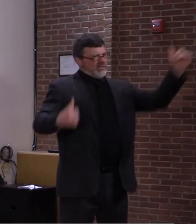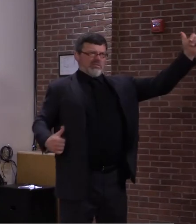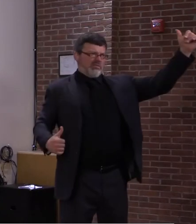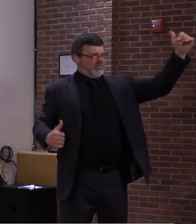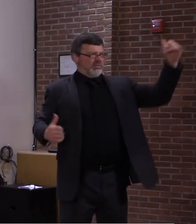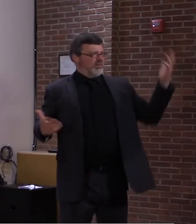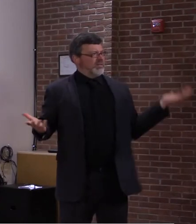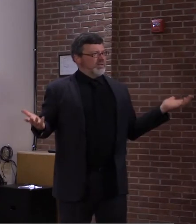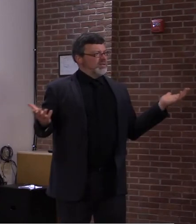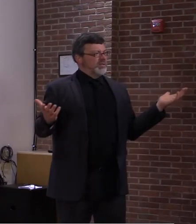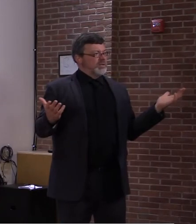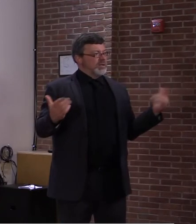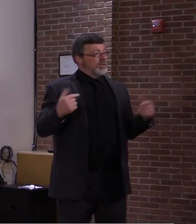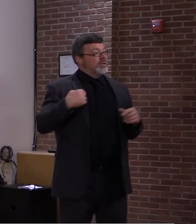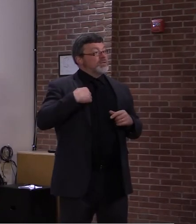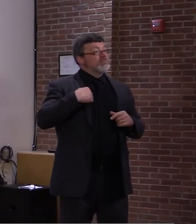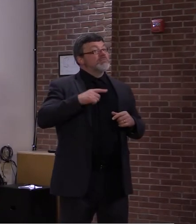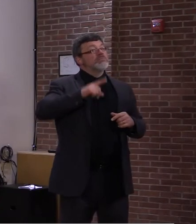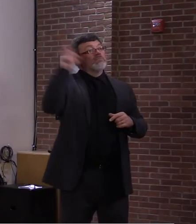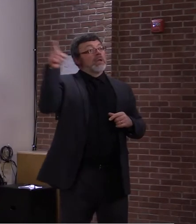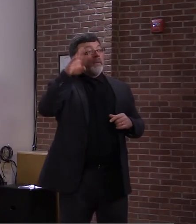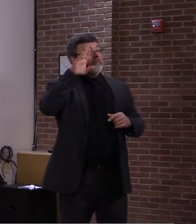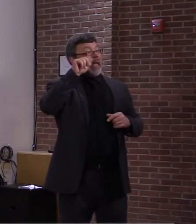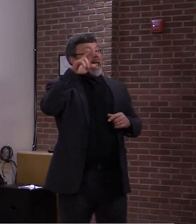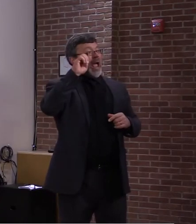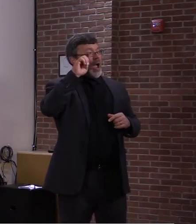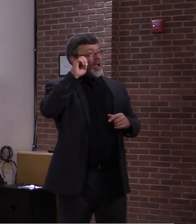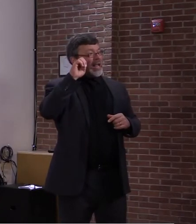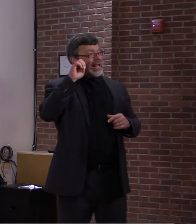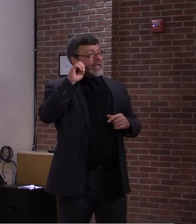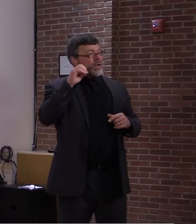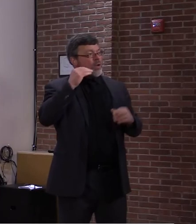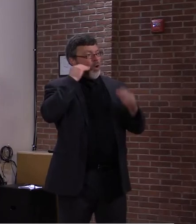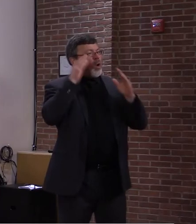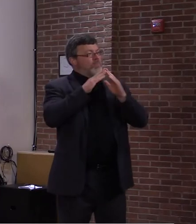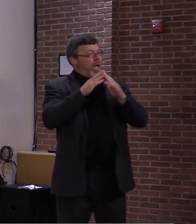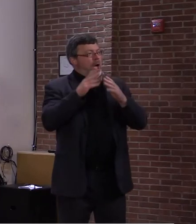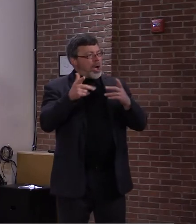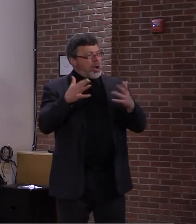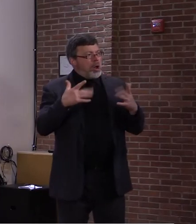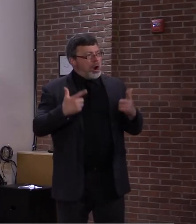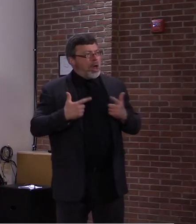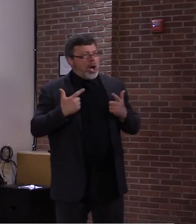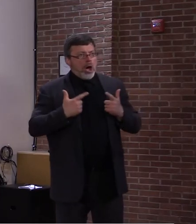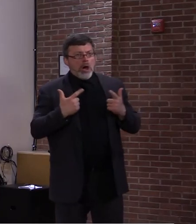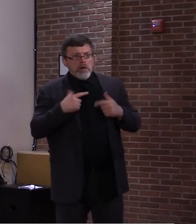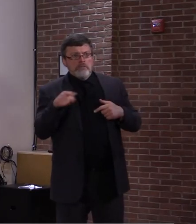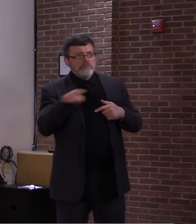time when that was a vibrant economic center, with Granite being